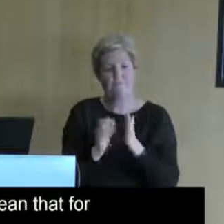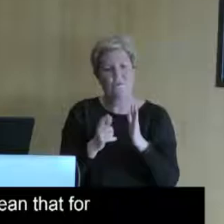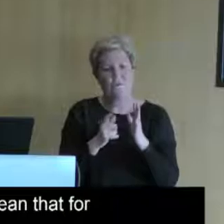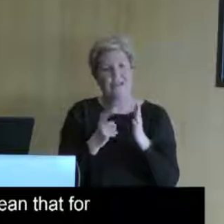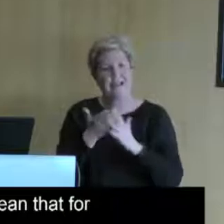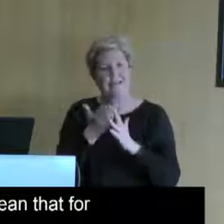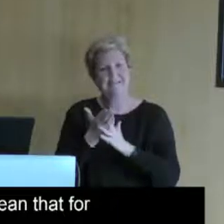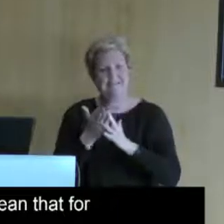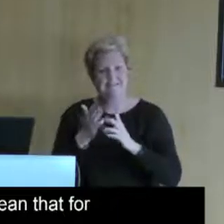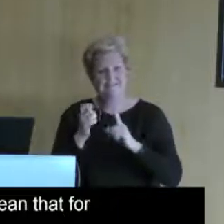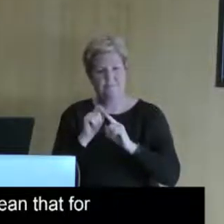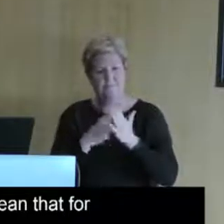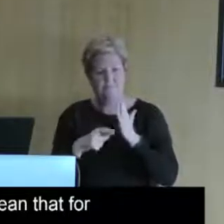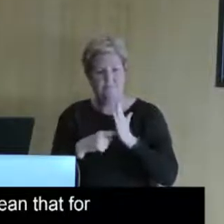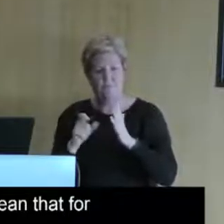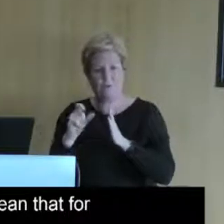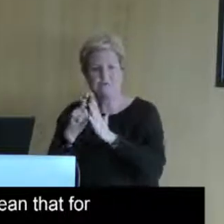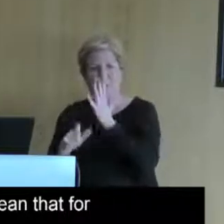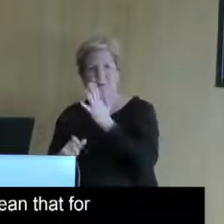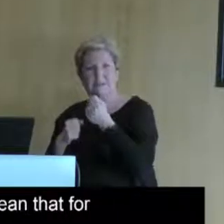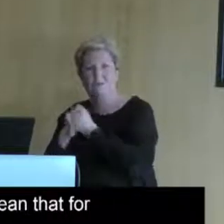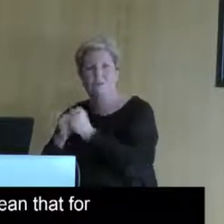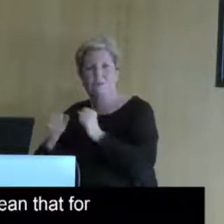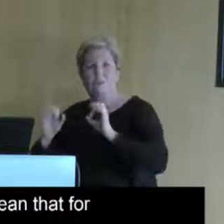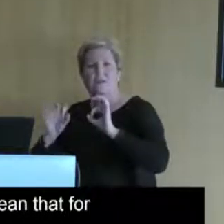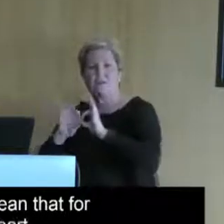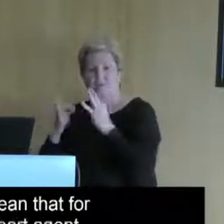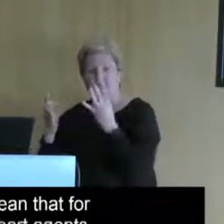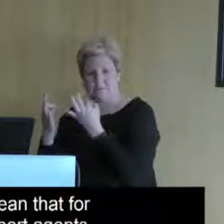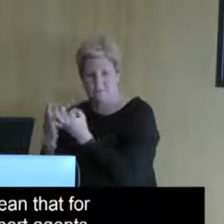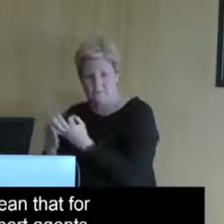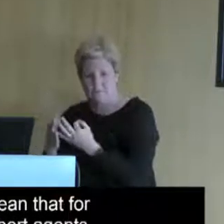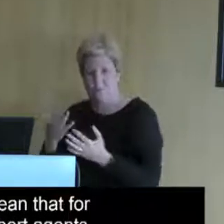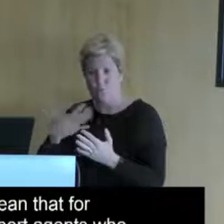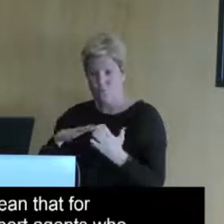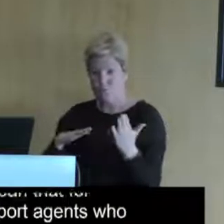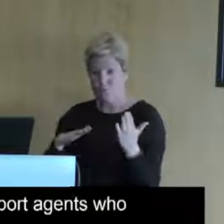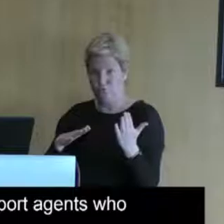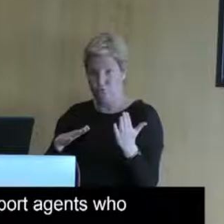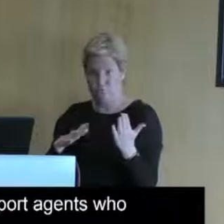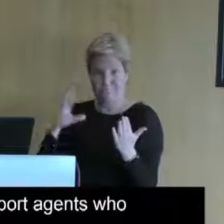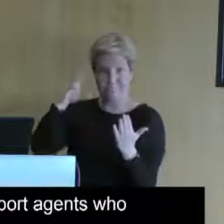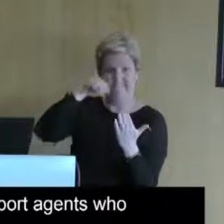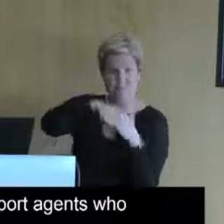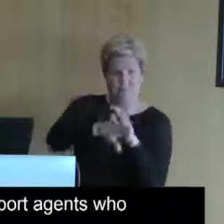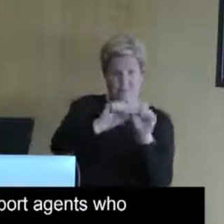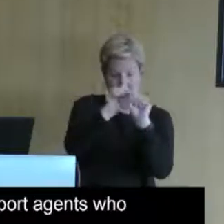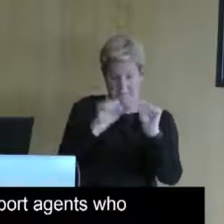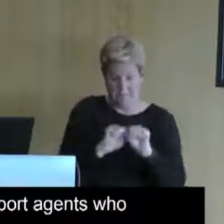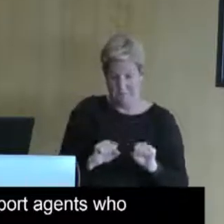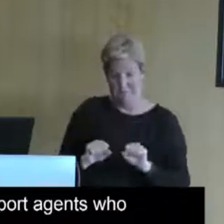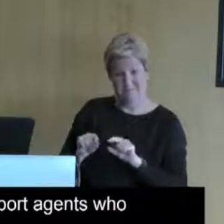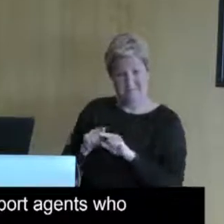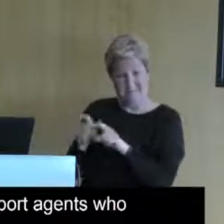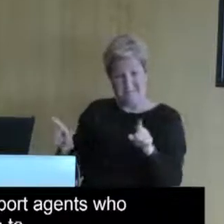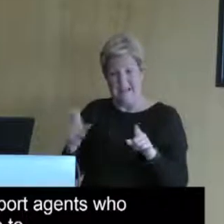agencies to have access to one consolidated list. And that will also mean that